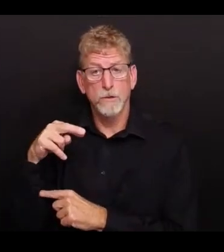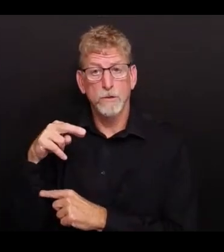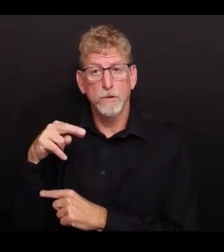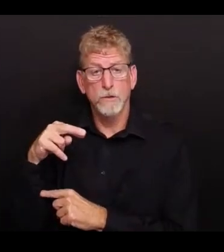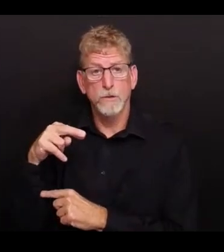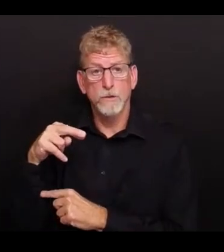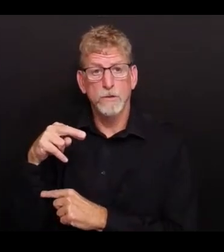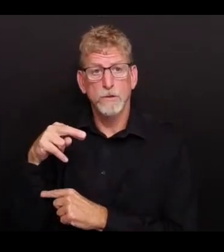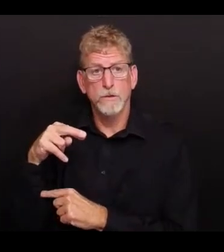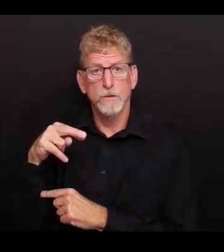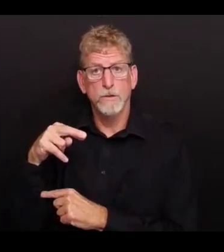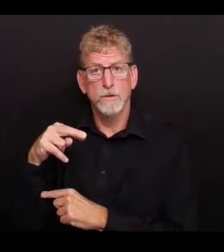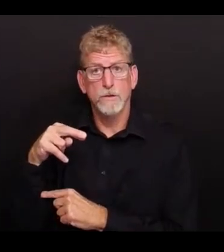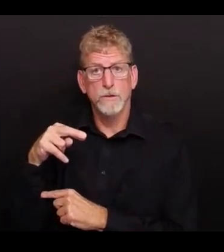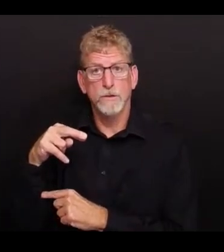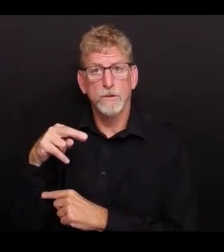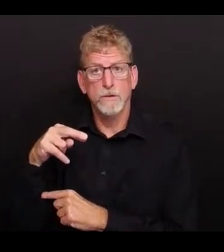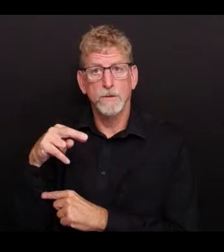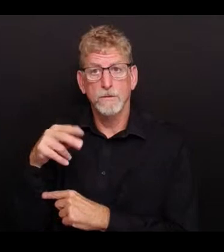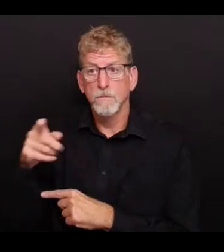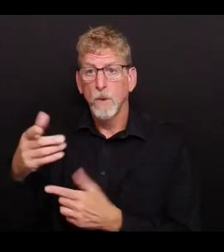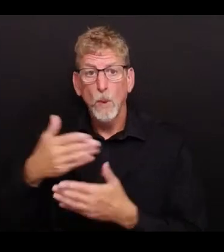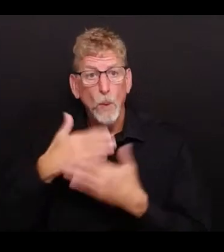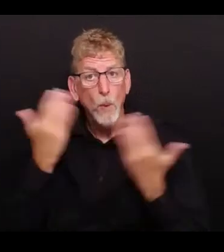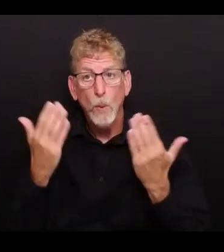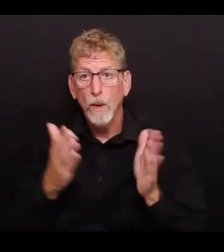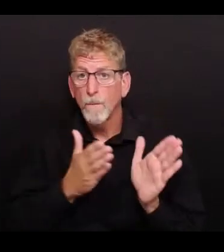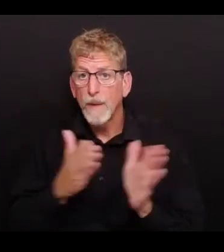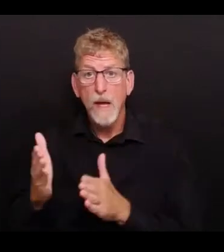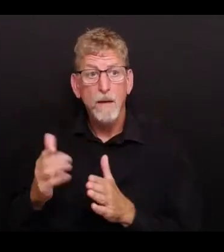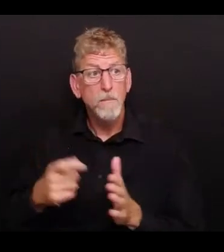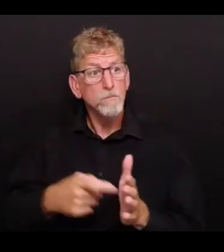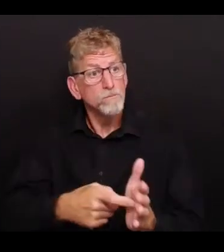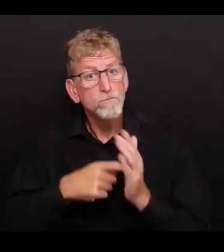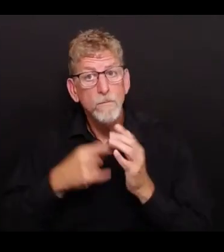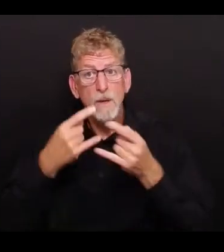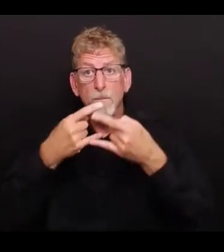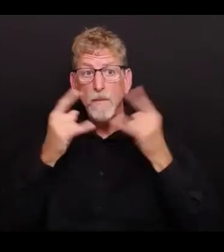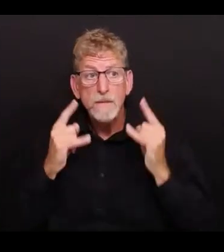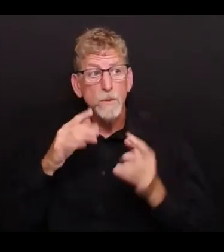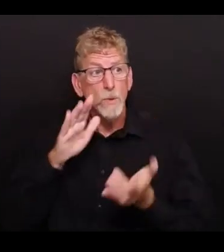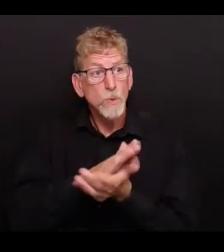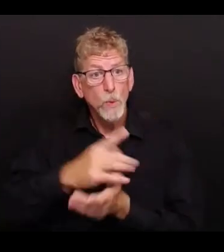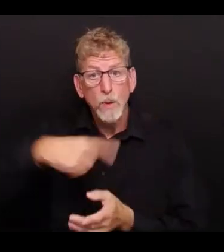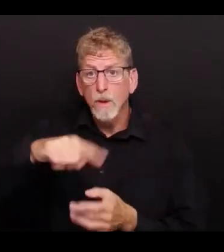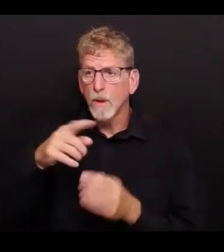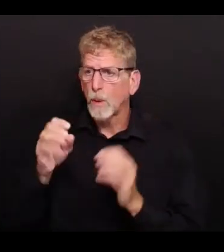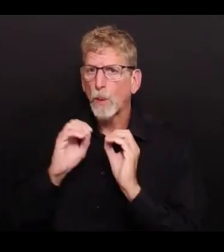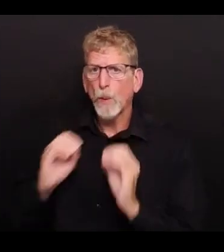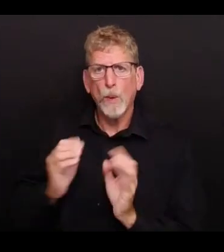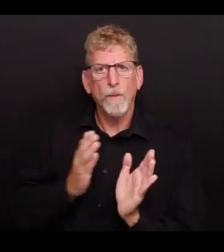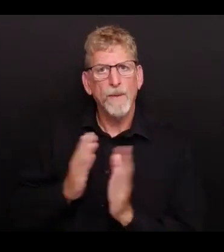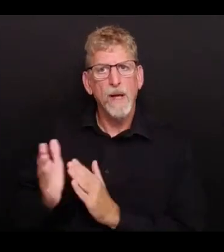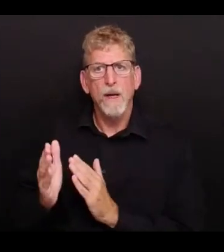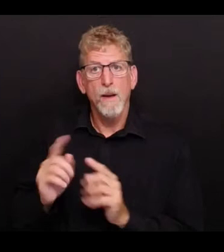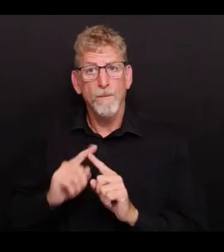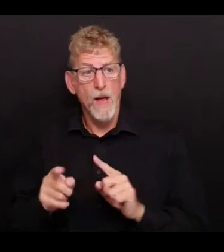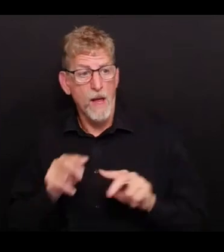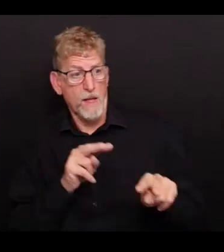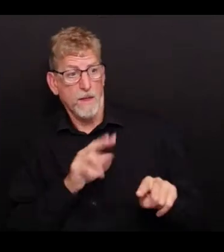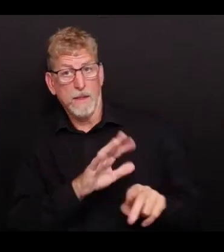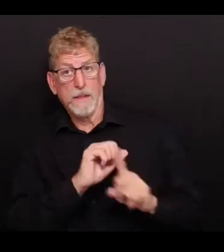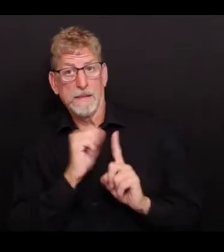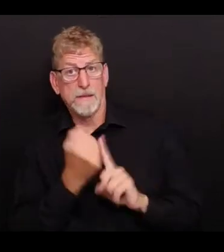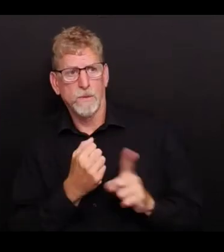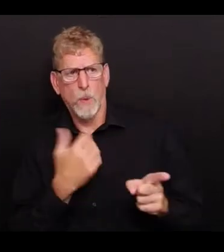is no plan at this time for him to mandate masks in schools, but if the situation warrants, he'll take a relook. I understand that would require a